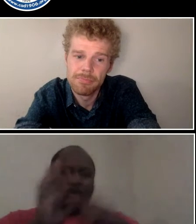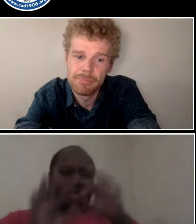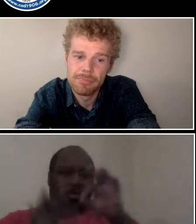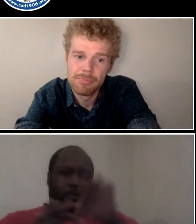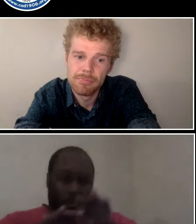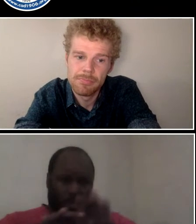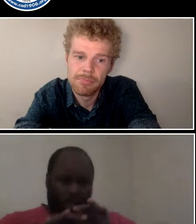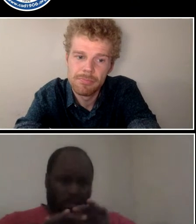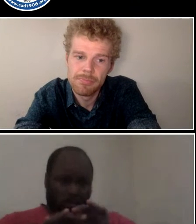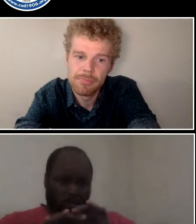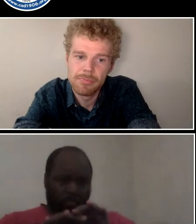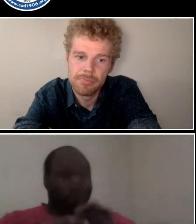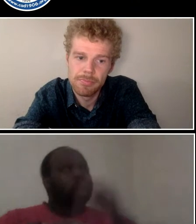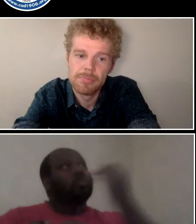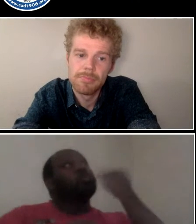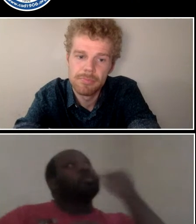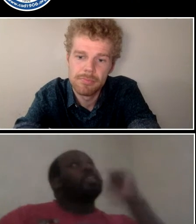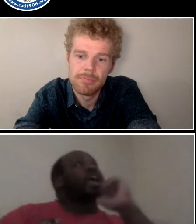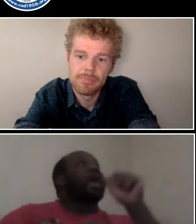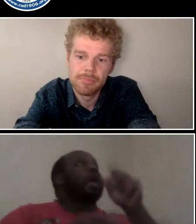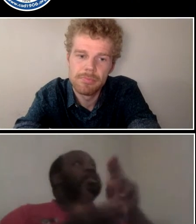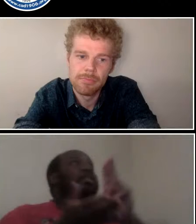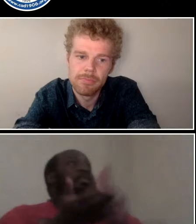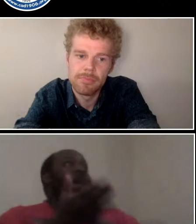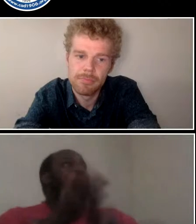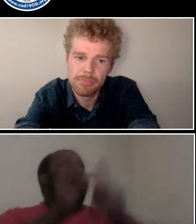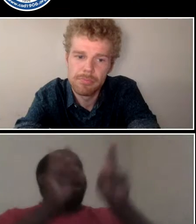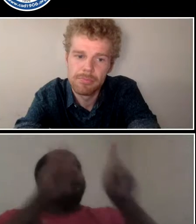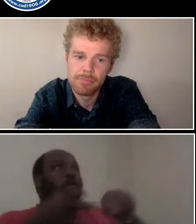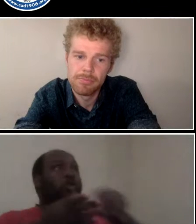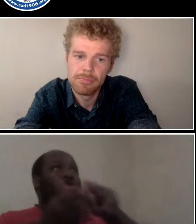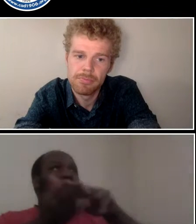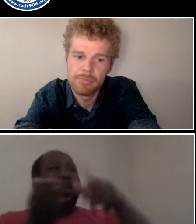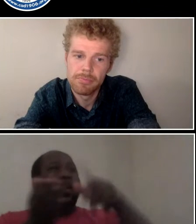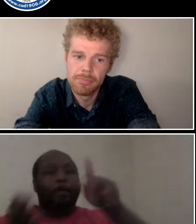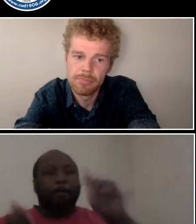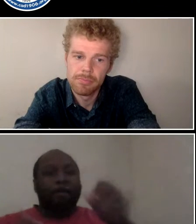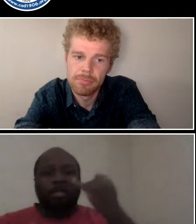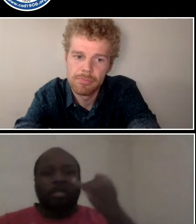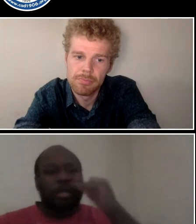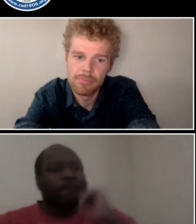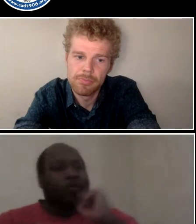They must be registered in DC. And if they move,